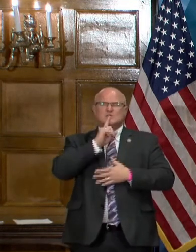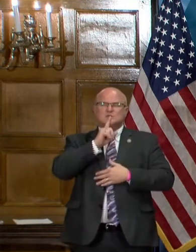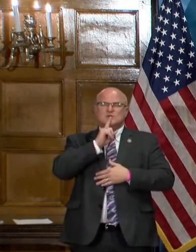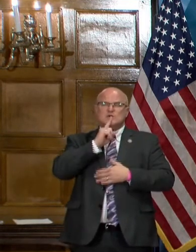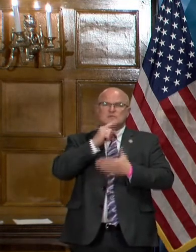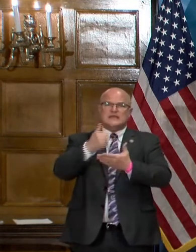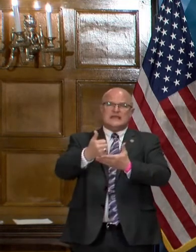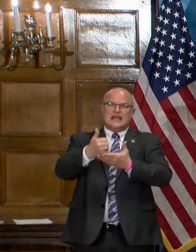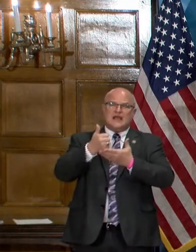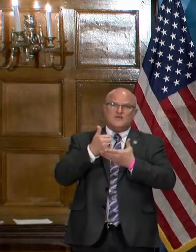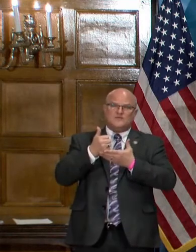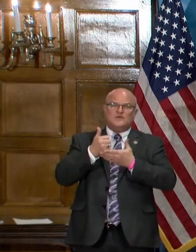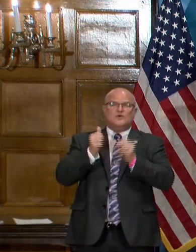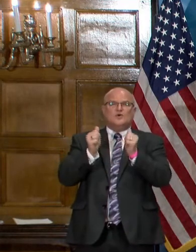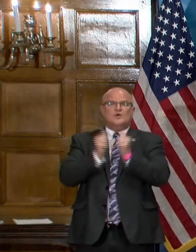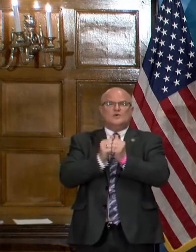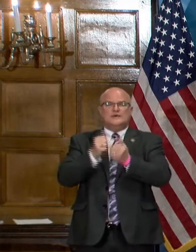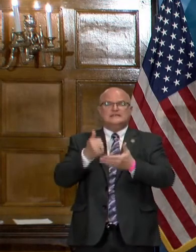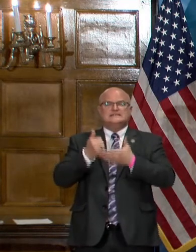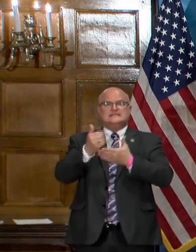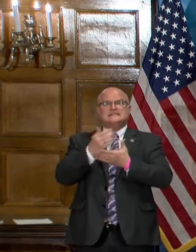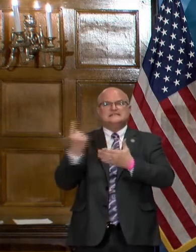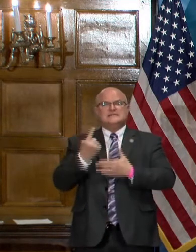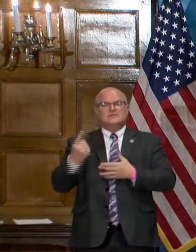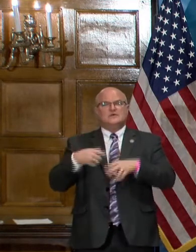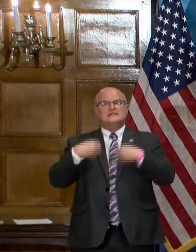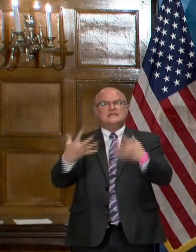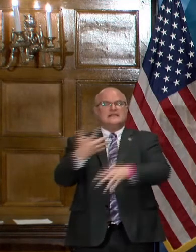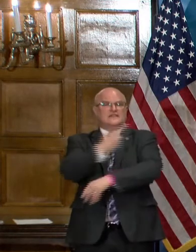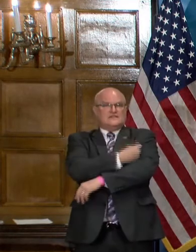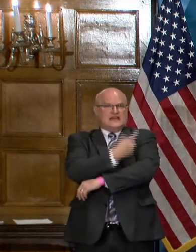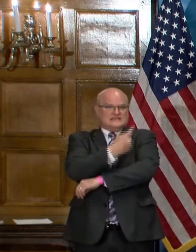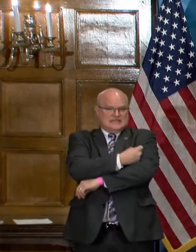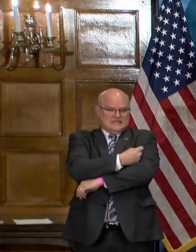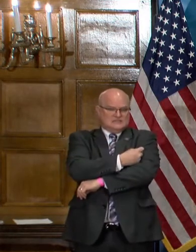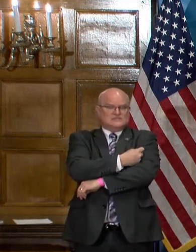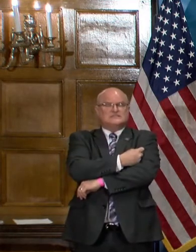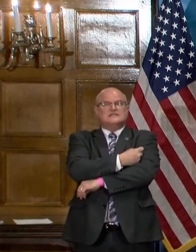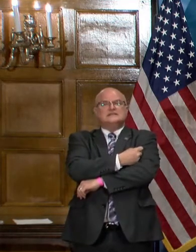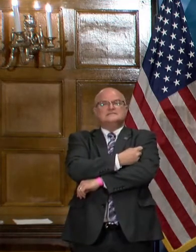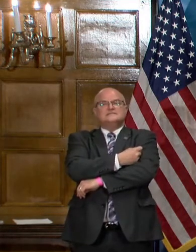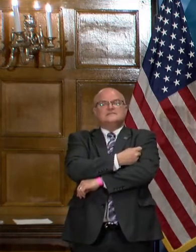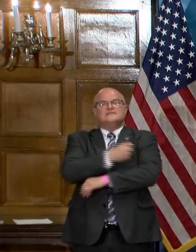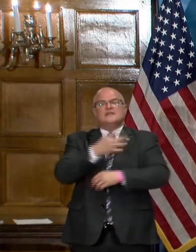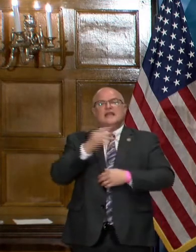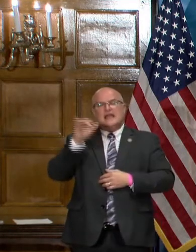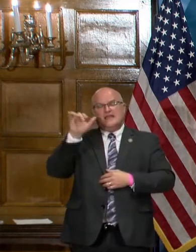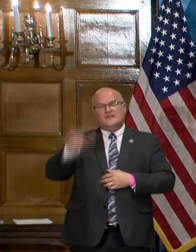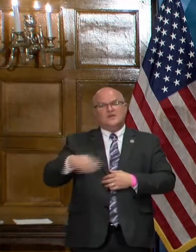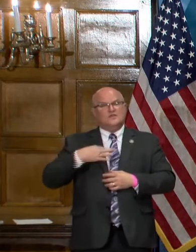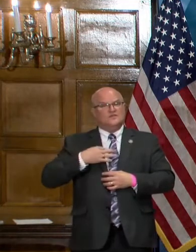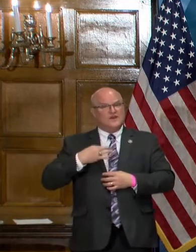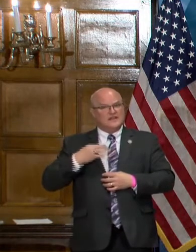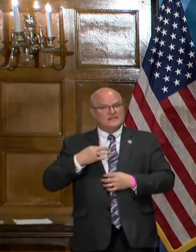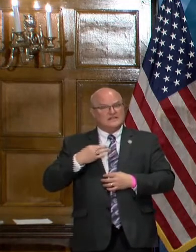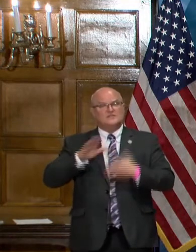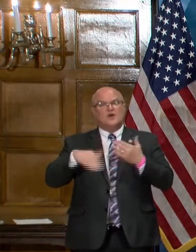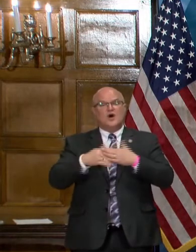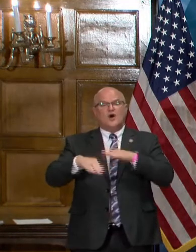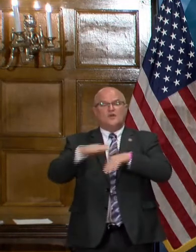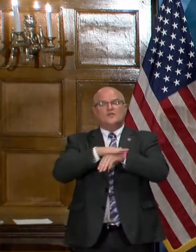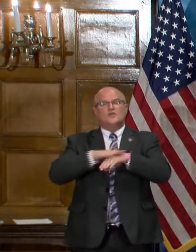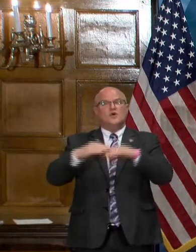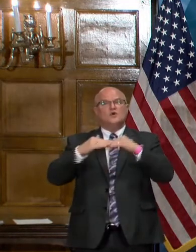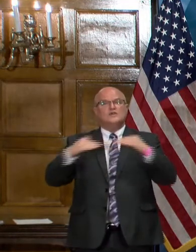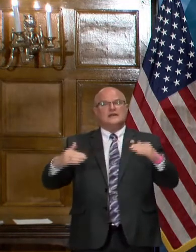being helpful in assisting someone to get their vaccination. And those volunteers are all at the local